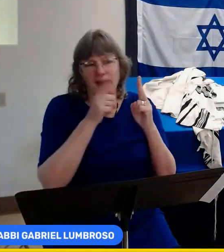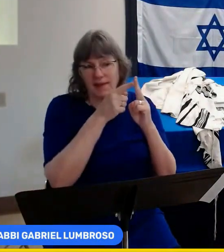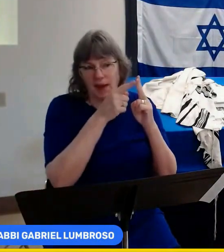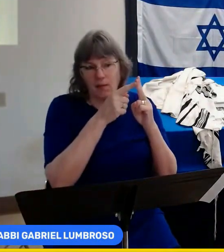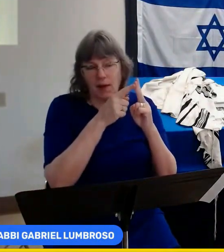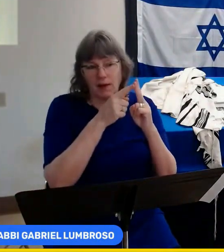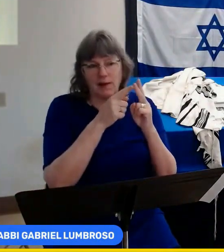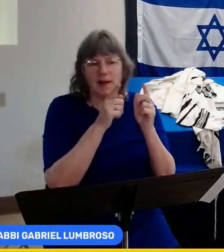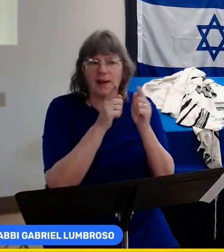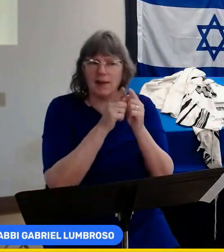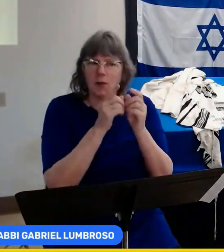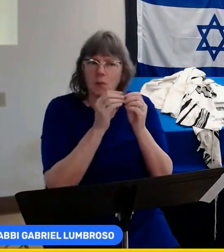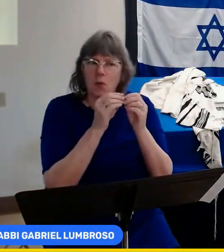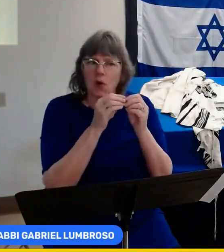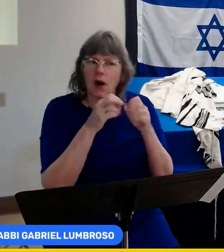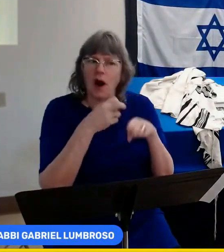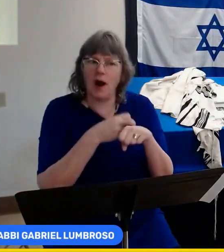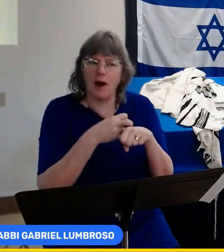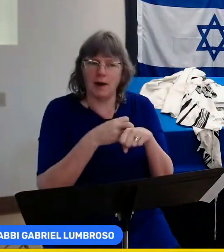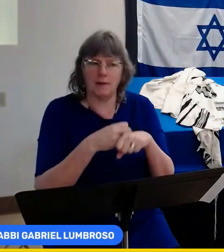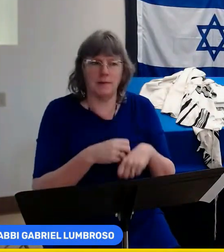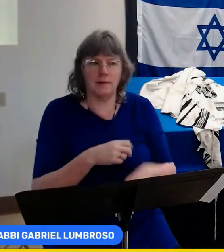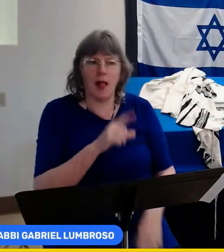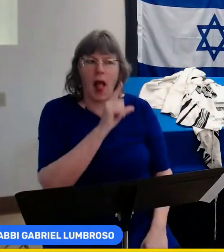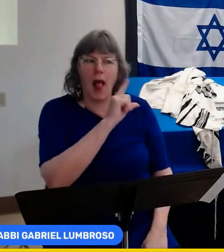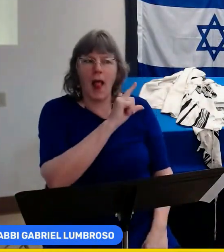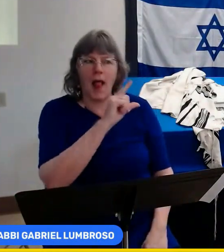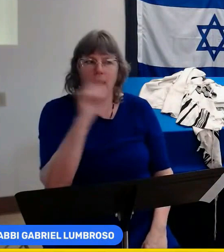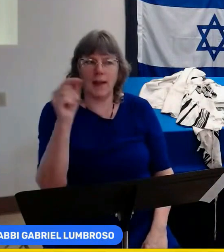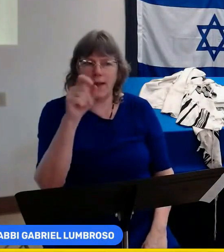Second is a bit more difficult. Leave Egypt.